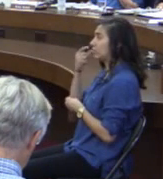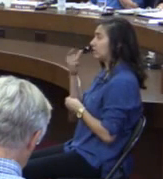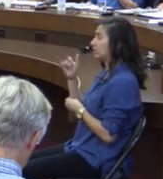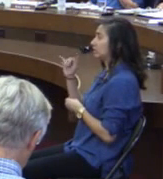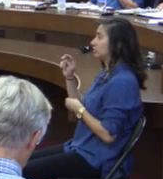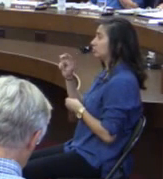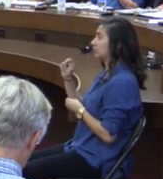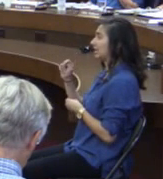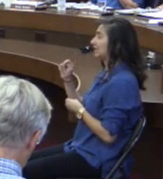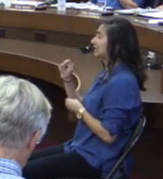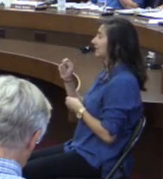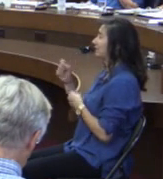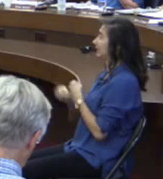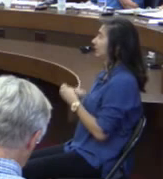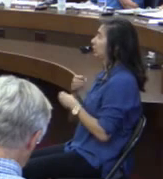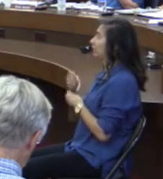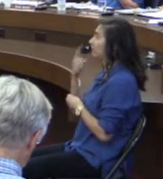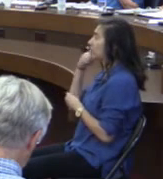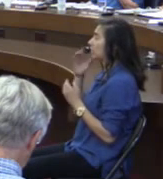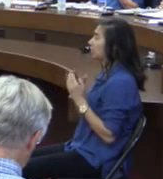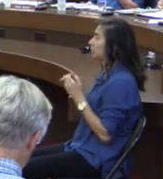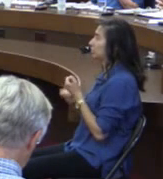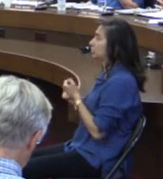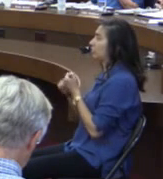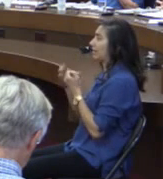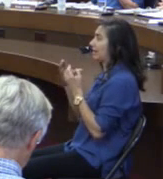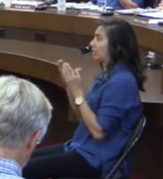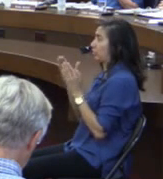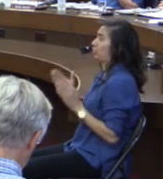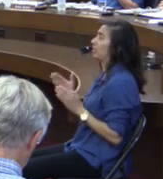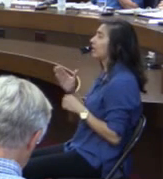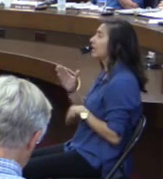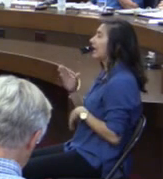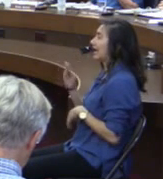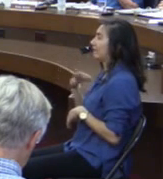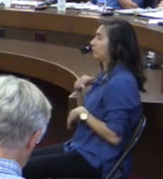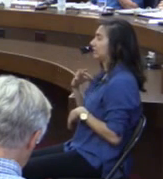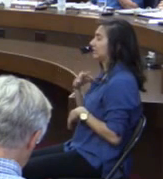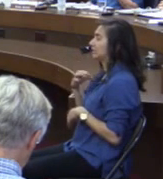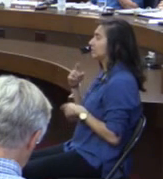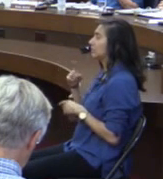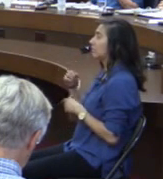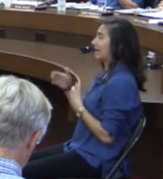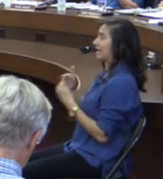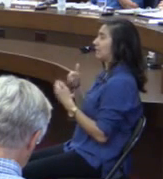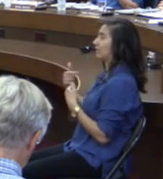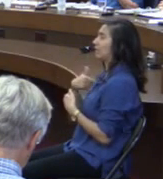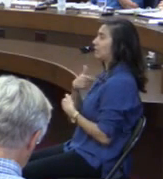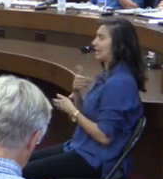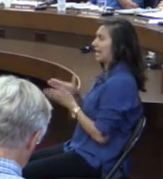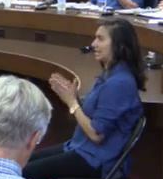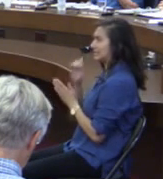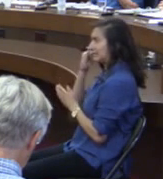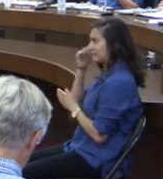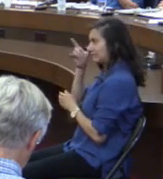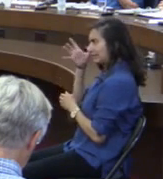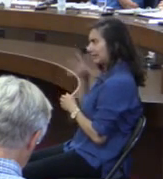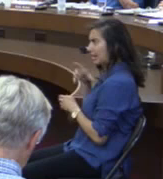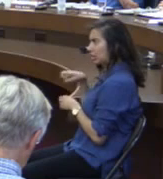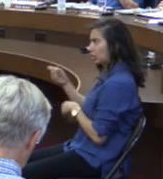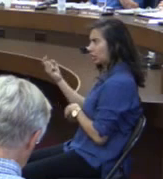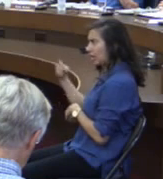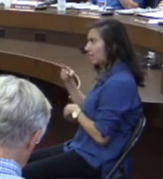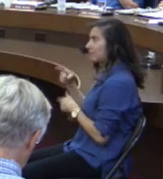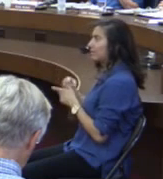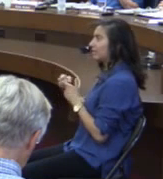our community support and volunteer. And so we asked if he would be able to attend this evening so that at least